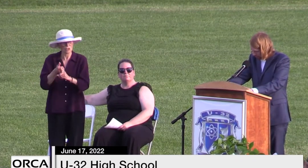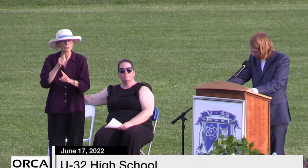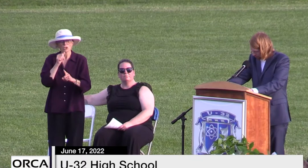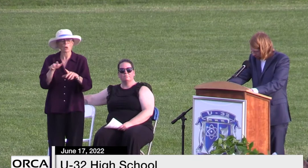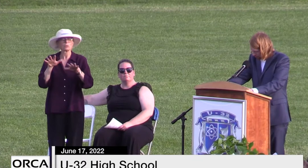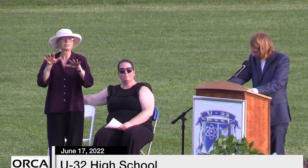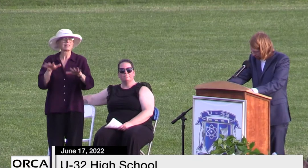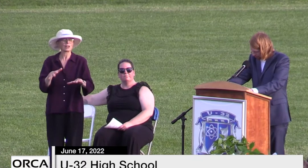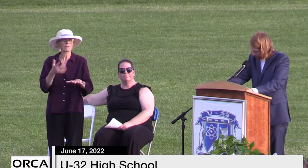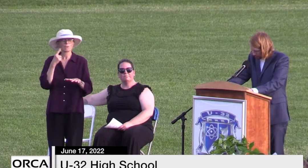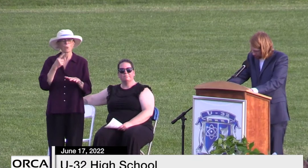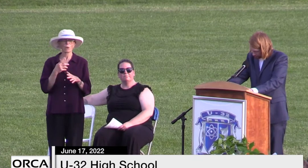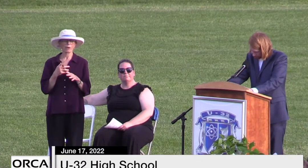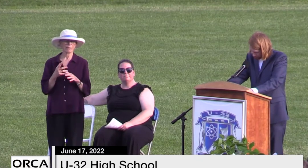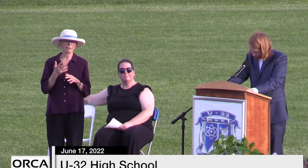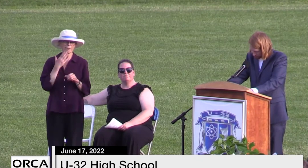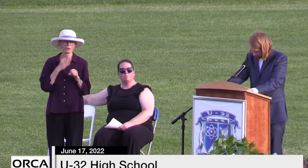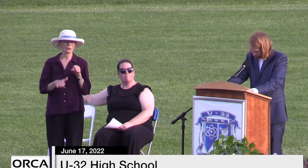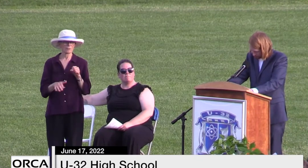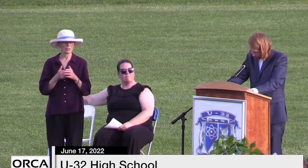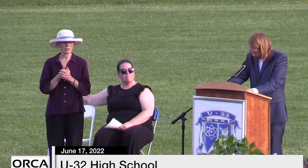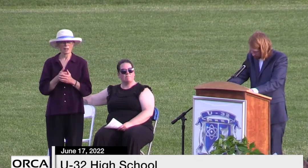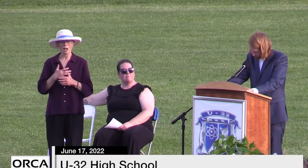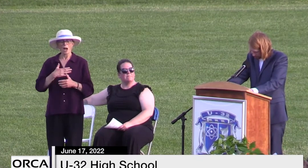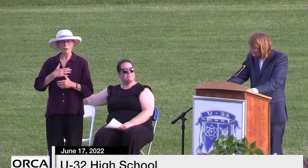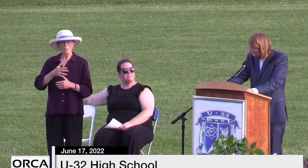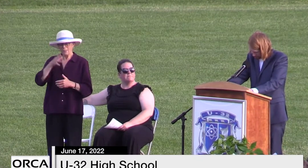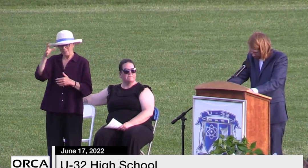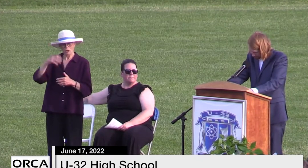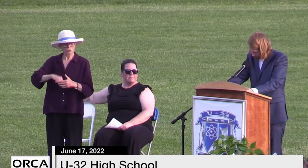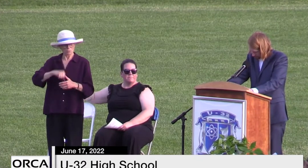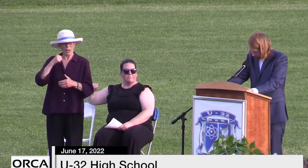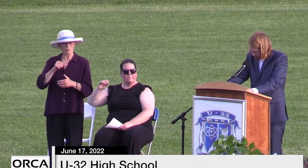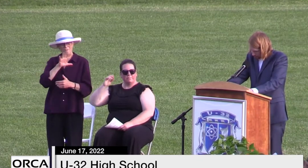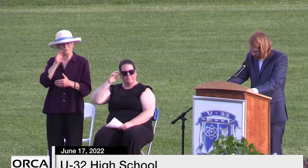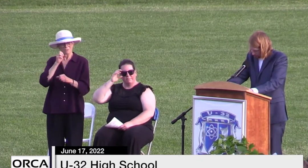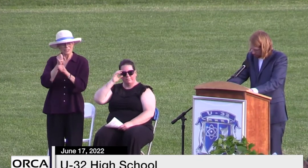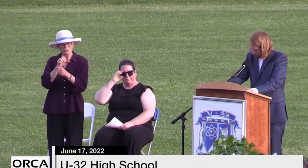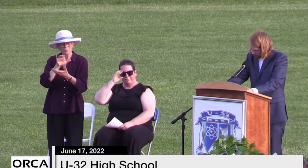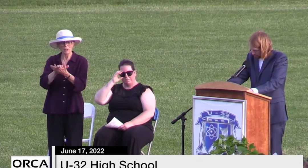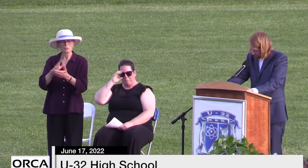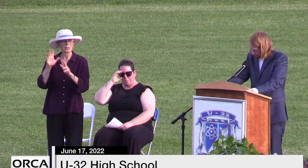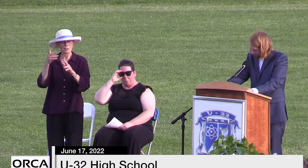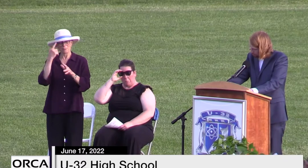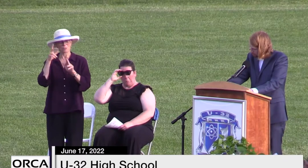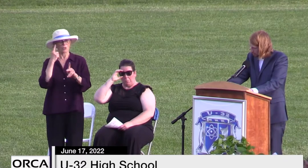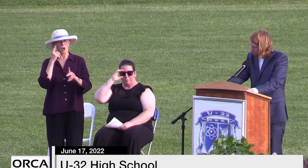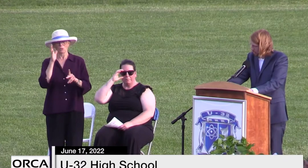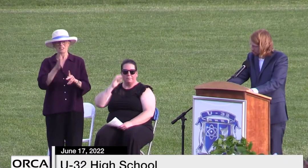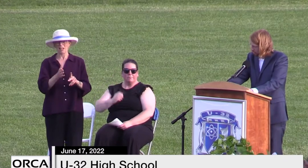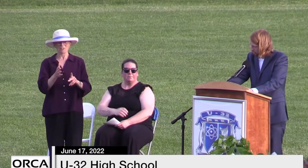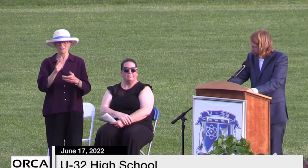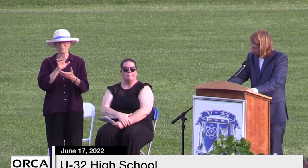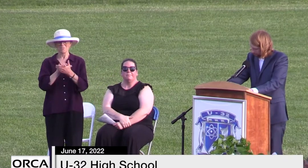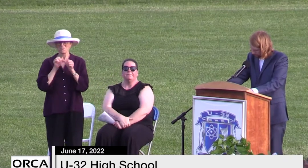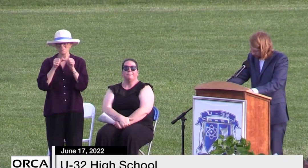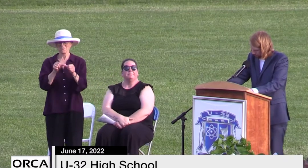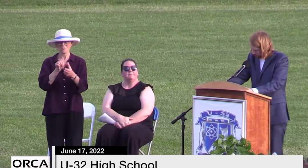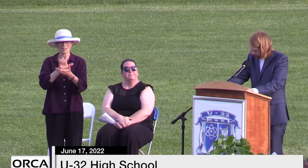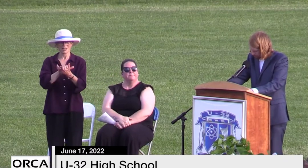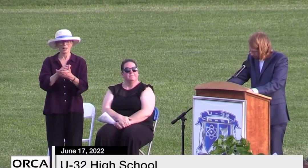of my parents said they were proud of 50 years of marriage when no one believed we could make it, earning what we got, and our